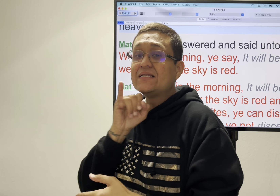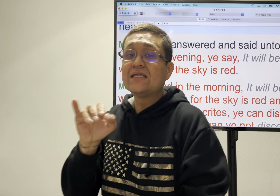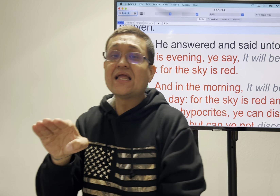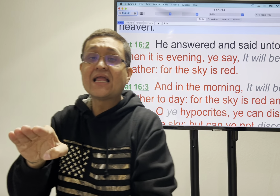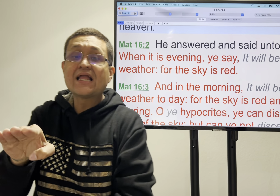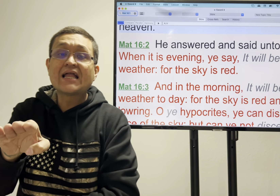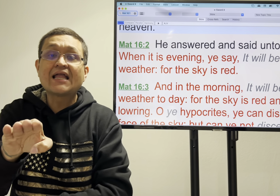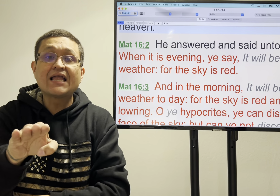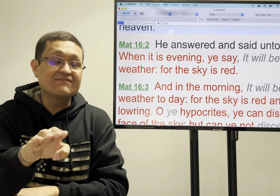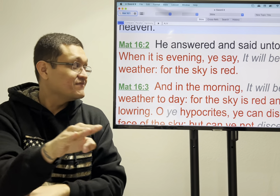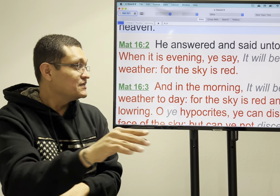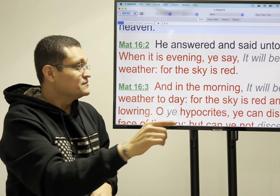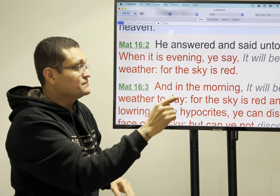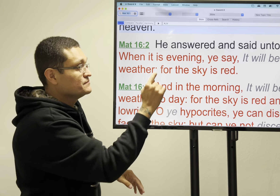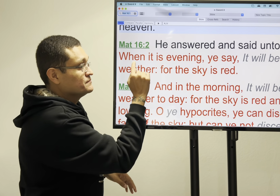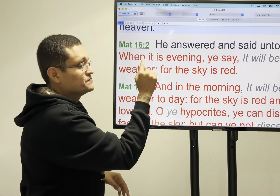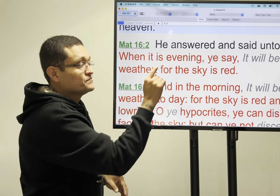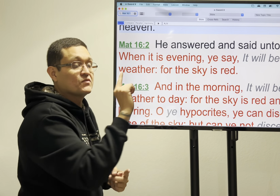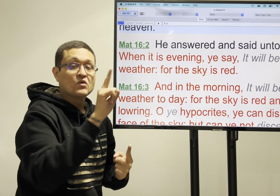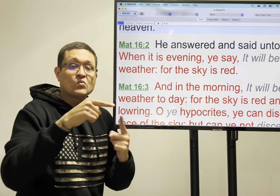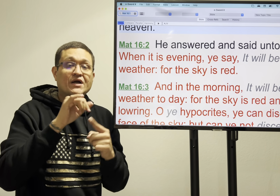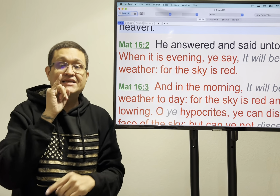when it is evening,